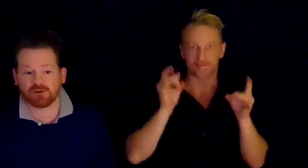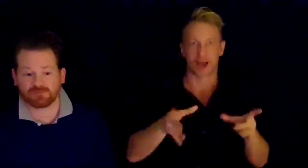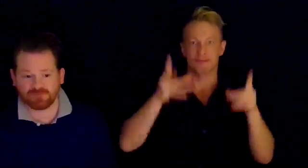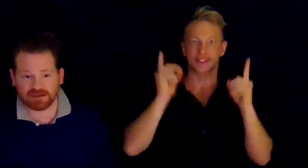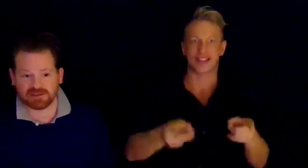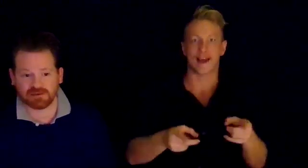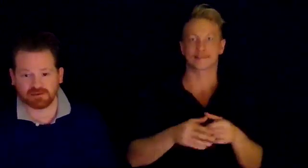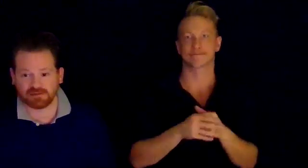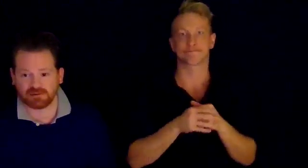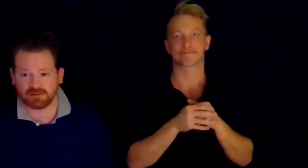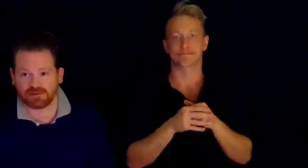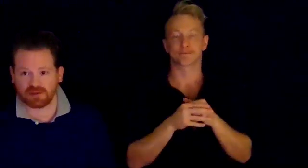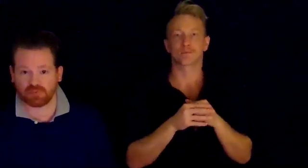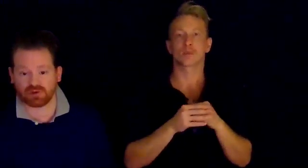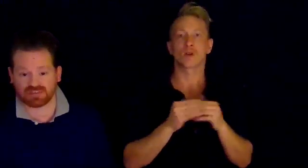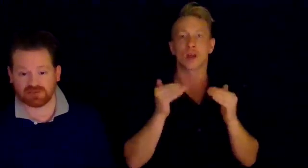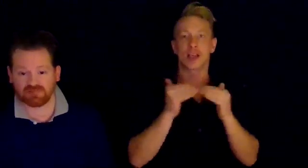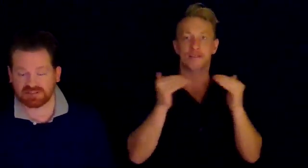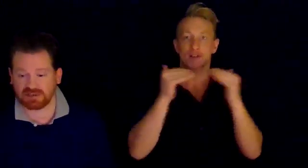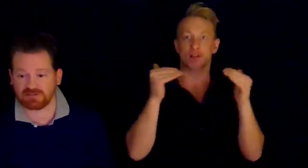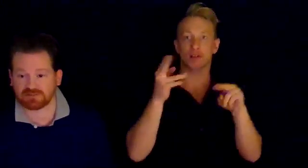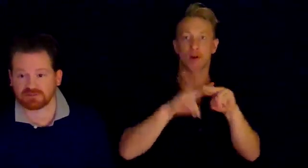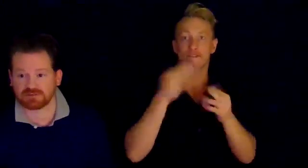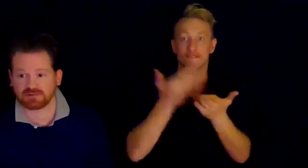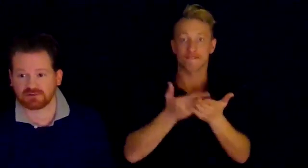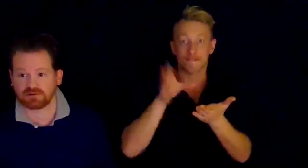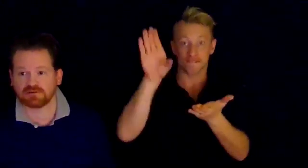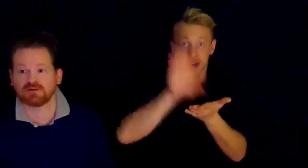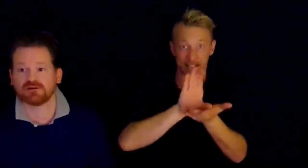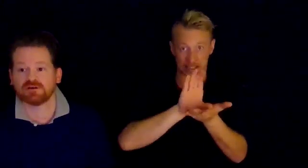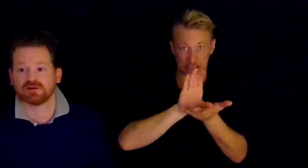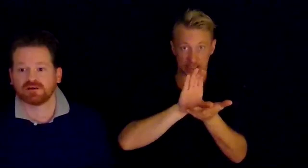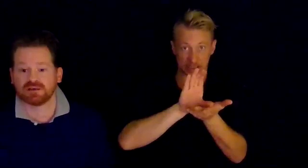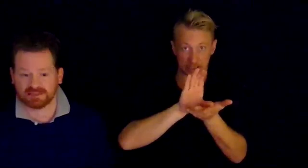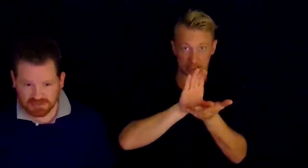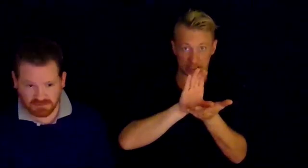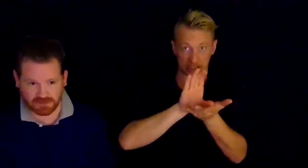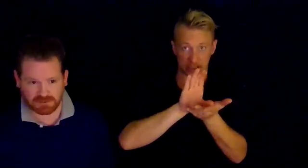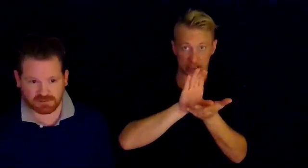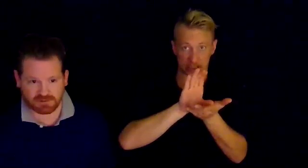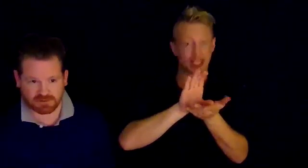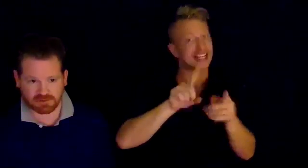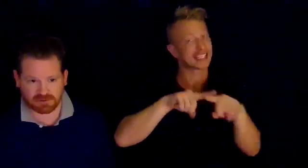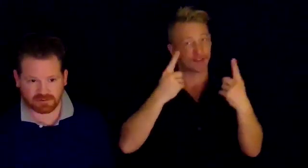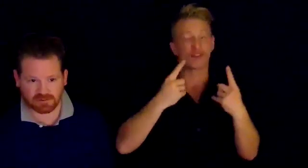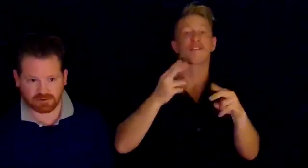The level of funding that a person receives is